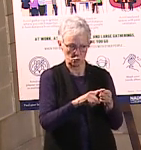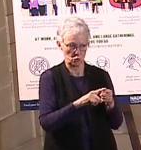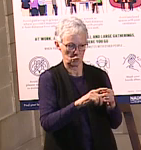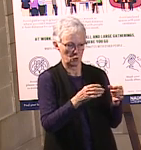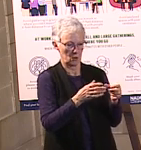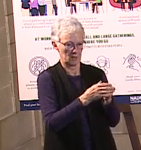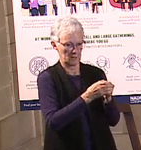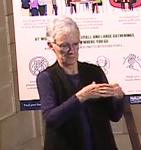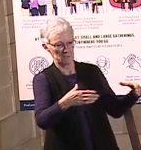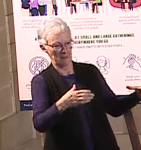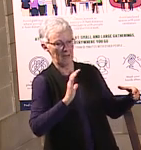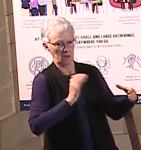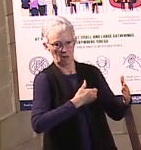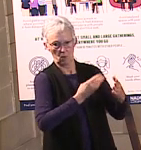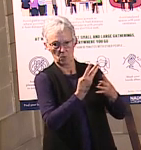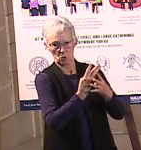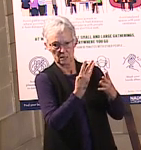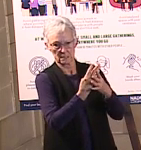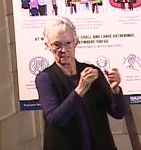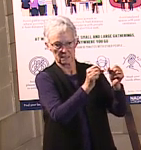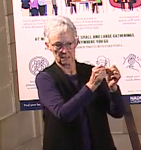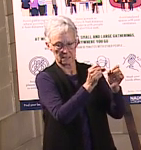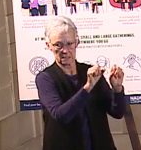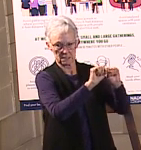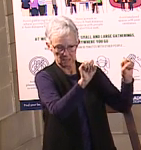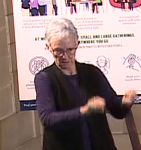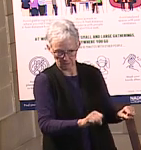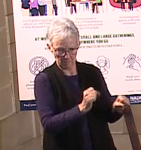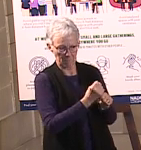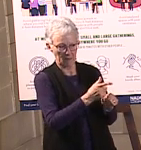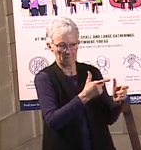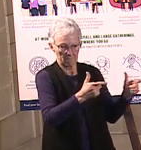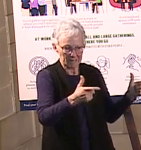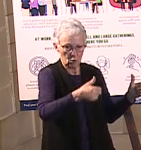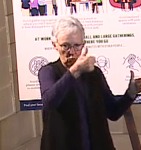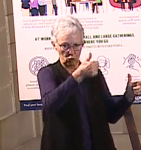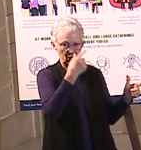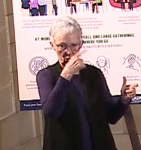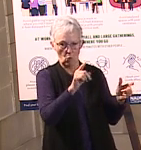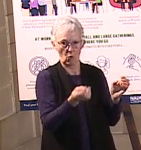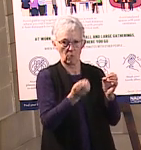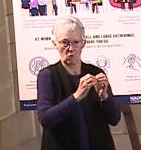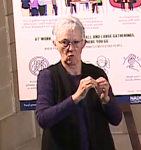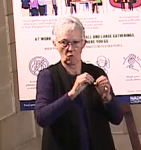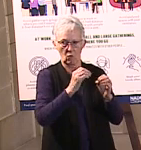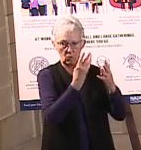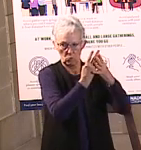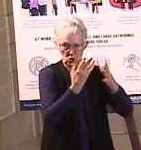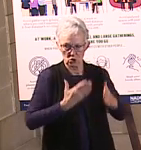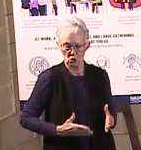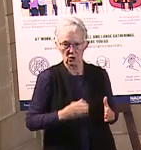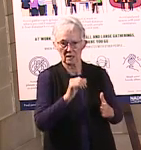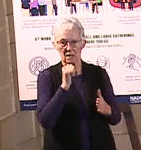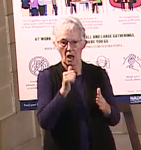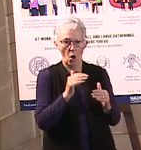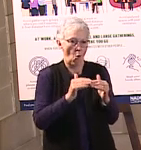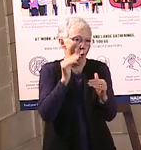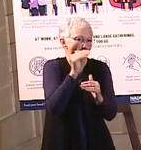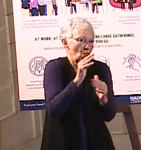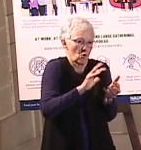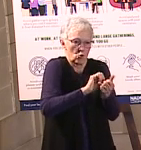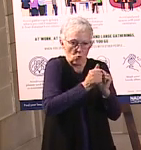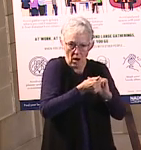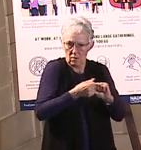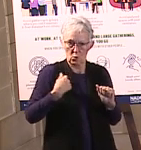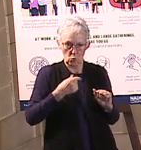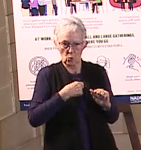we're continuing to add those facilities on. We've made changes with regard to how we're paying our folks. We've made